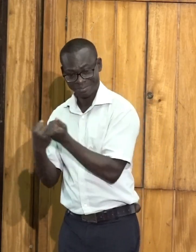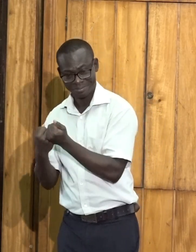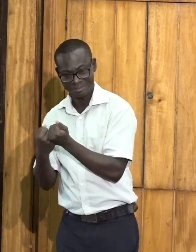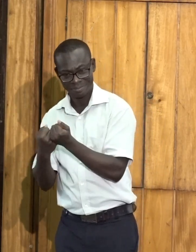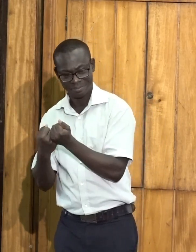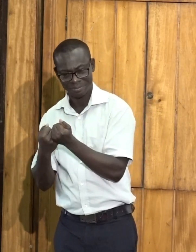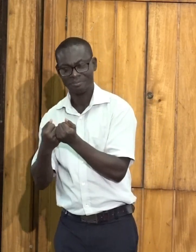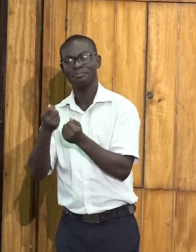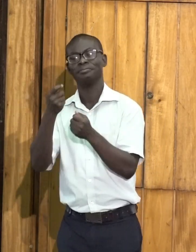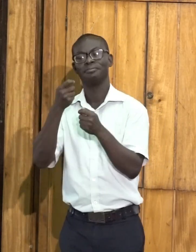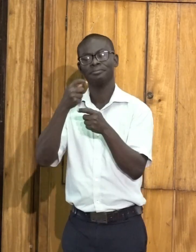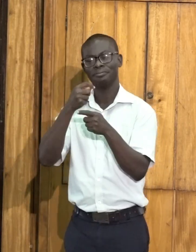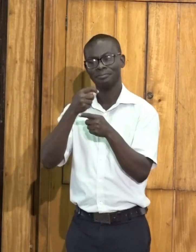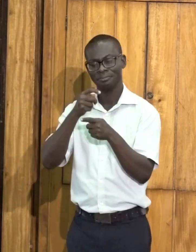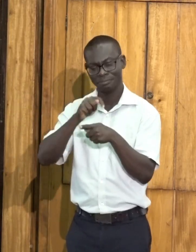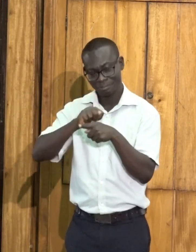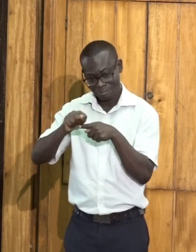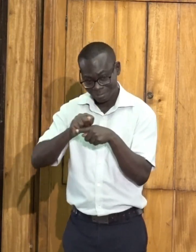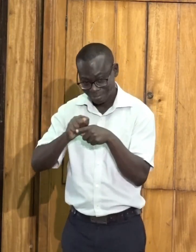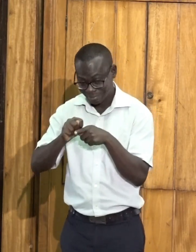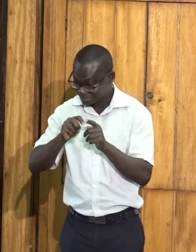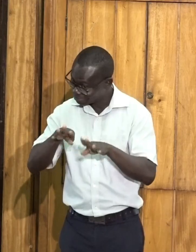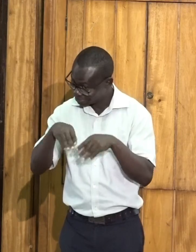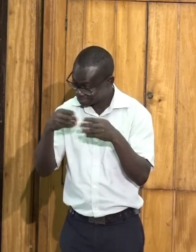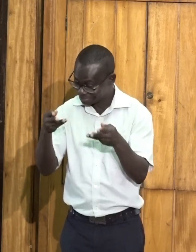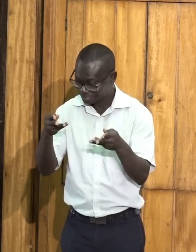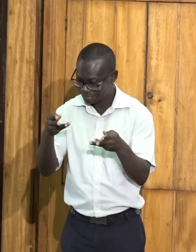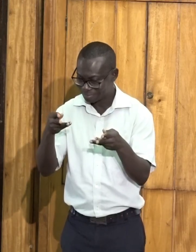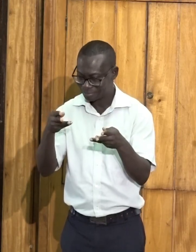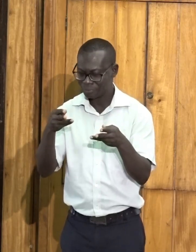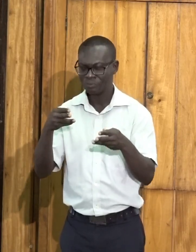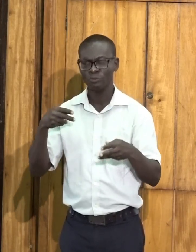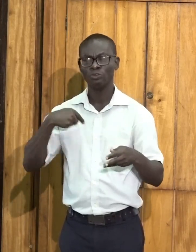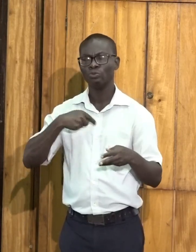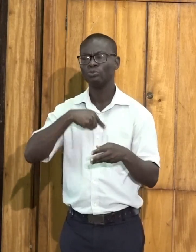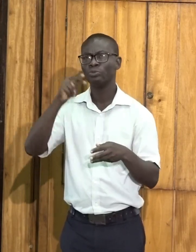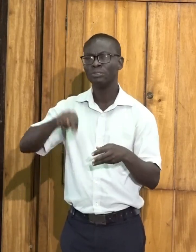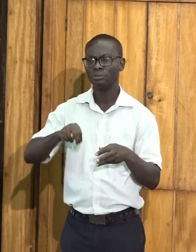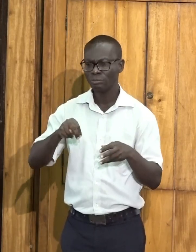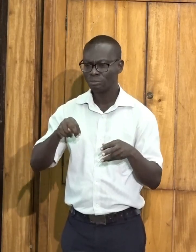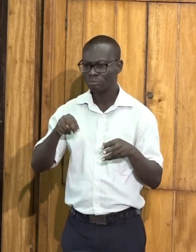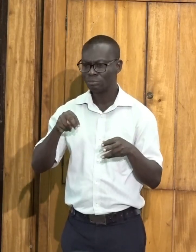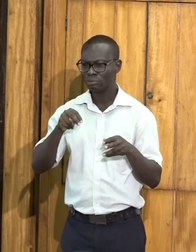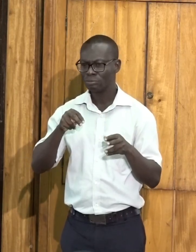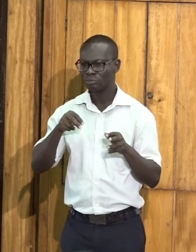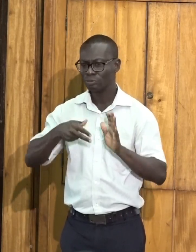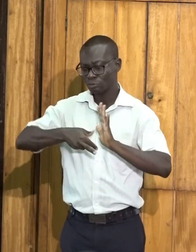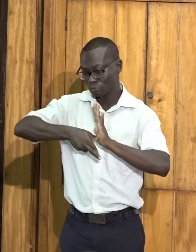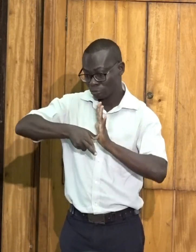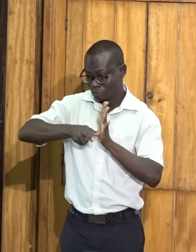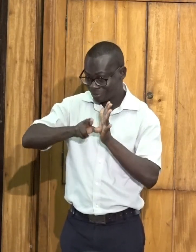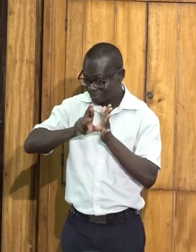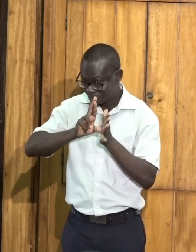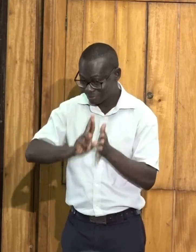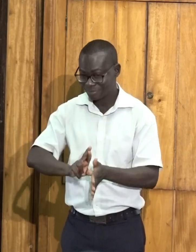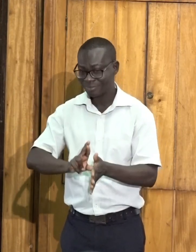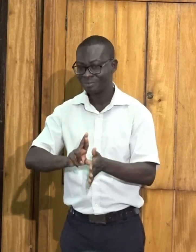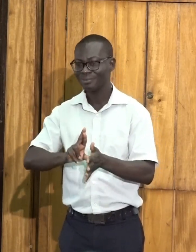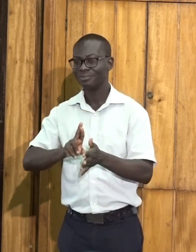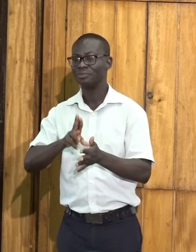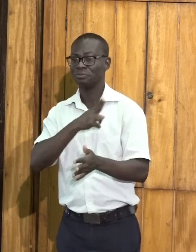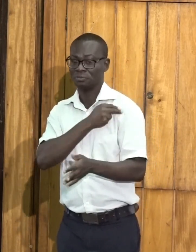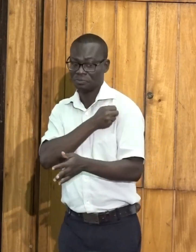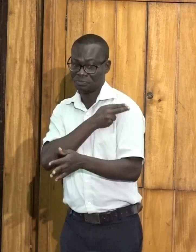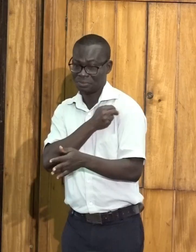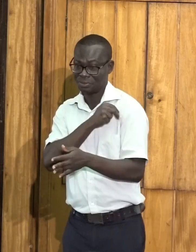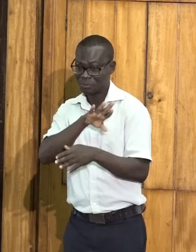chain training? Do we need to review the flow of clients from facility to facility,